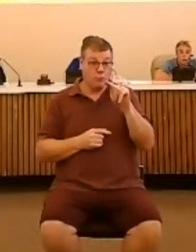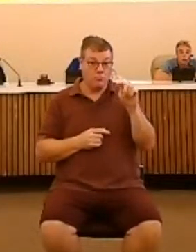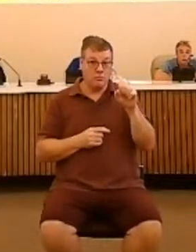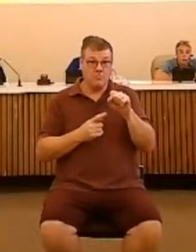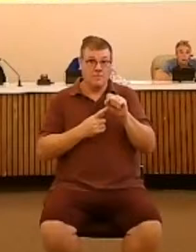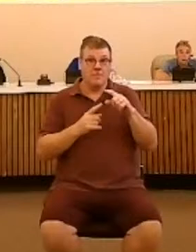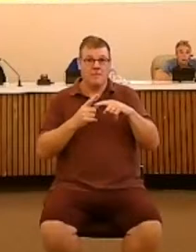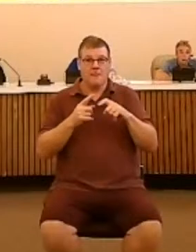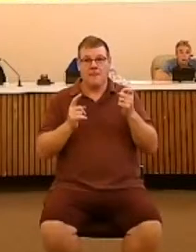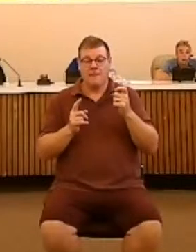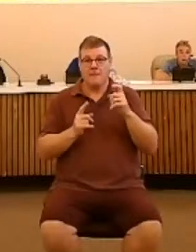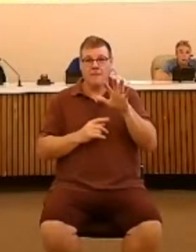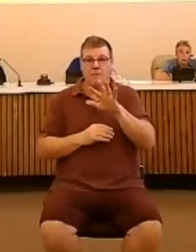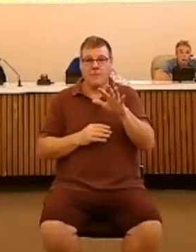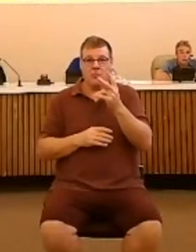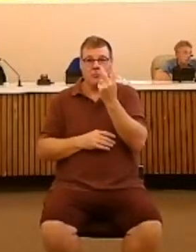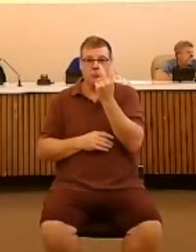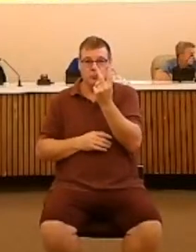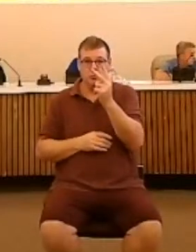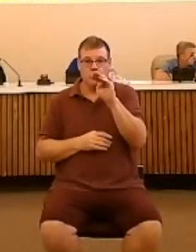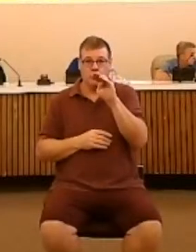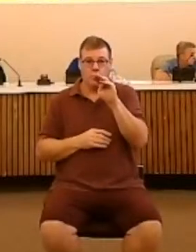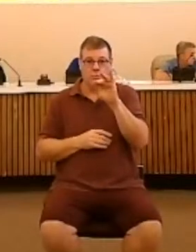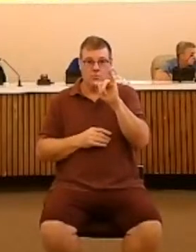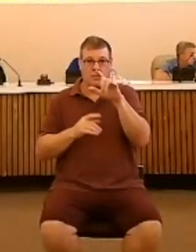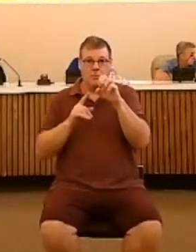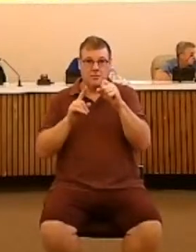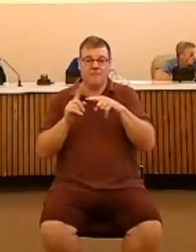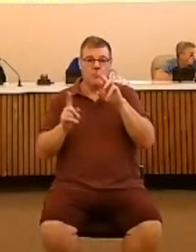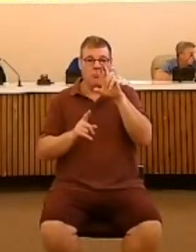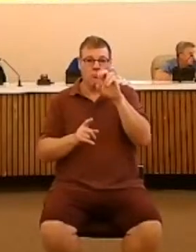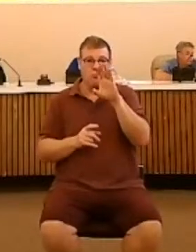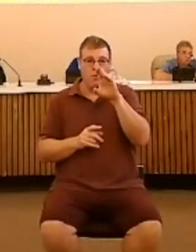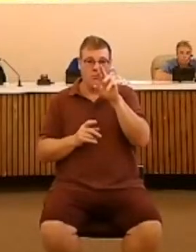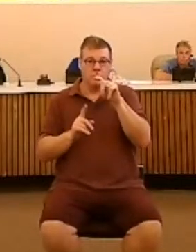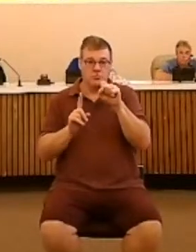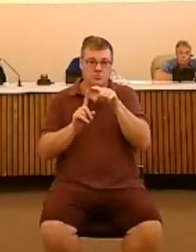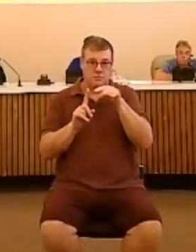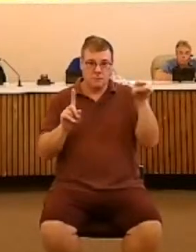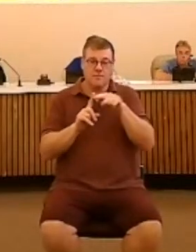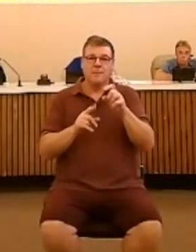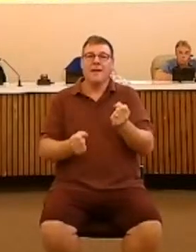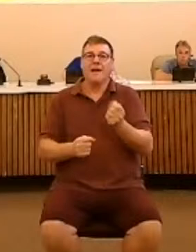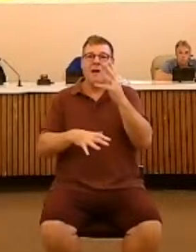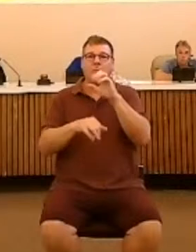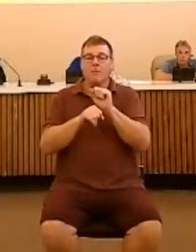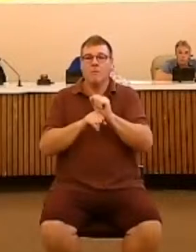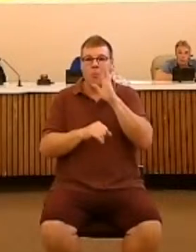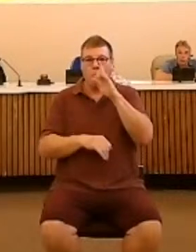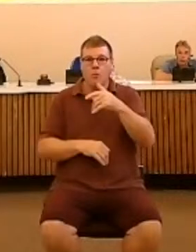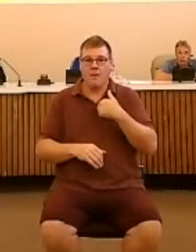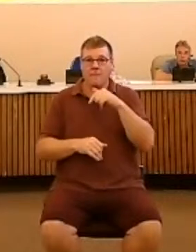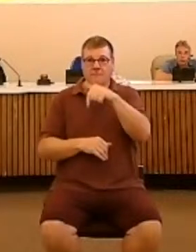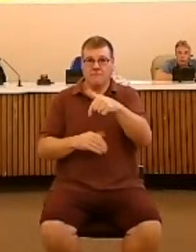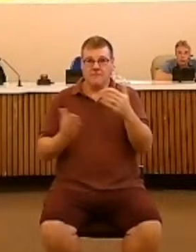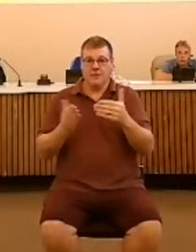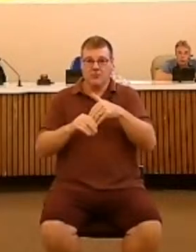roughly about maybe 2 miles, 2.5 miles from Roberts, yes. Okay. How many employees do you think you might have at this